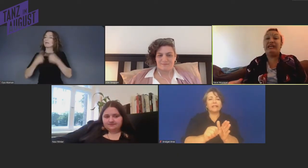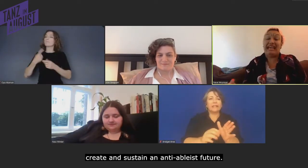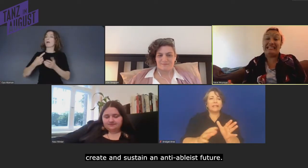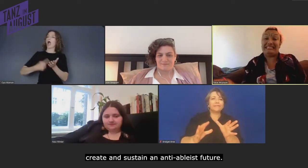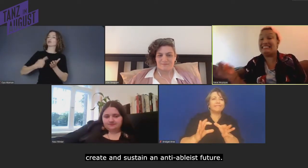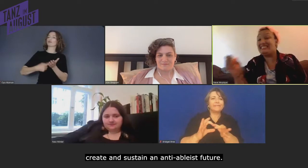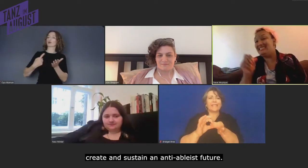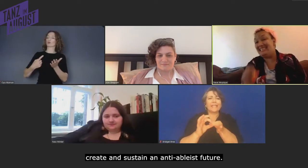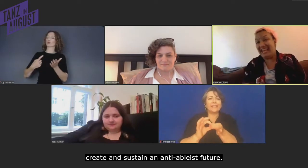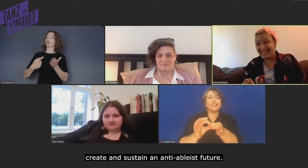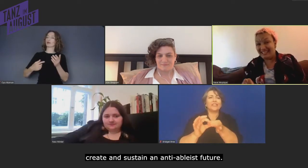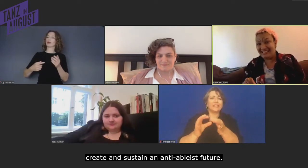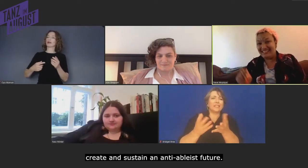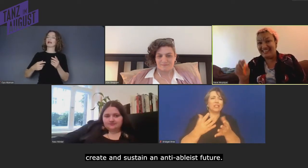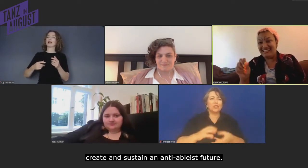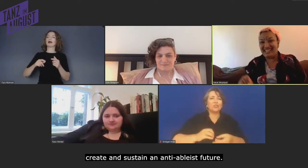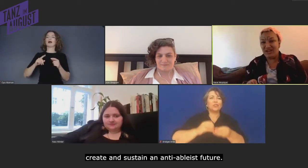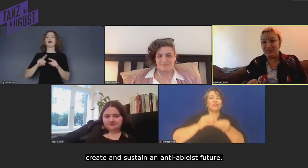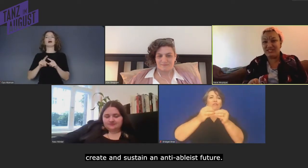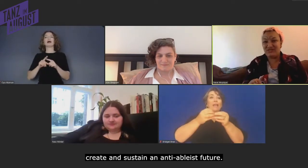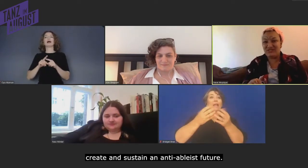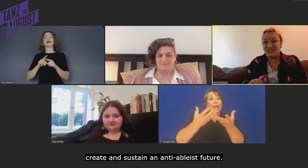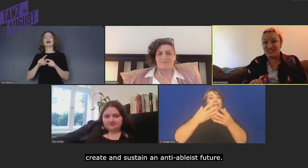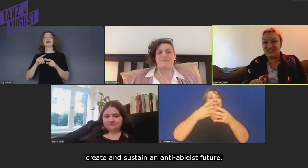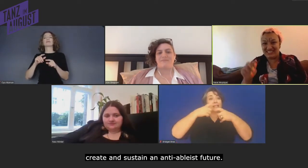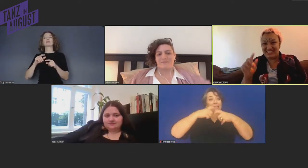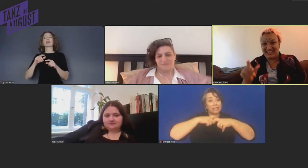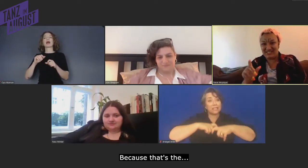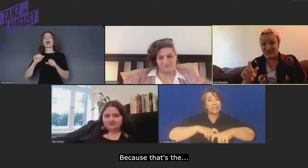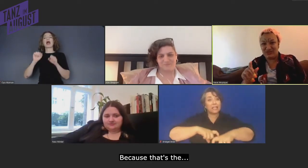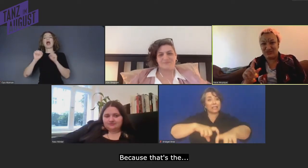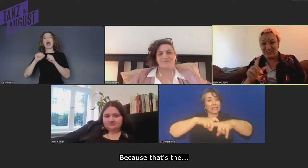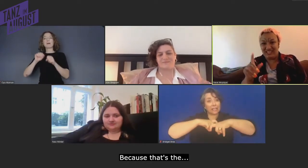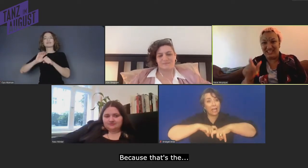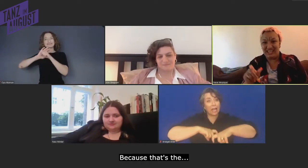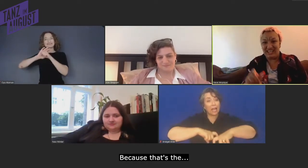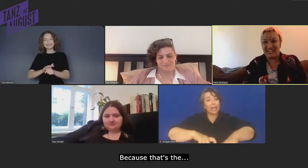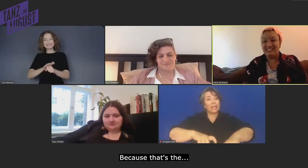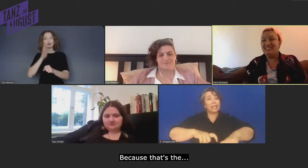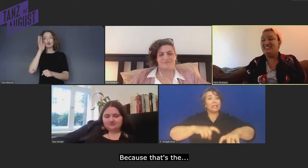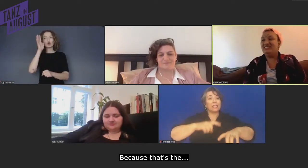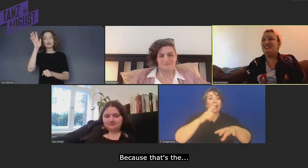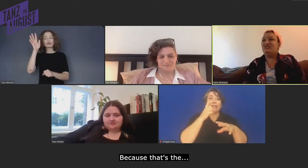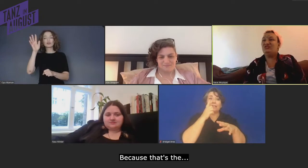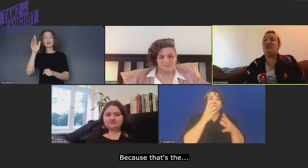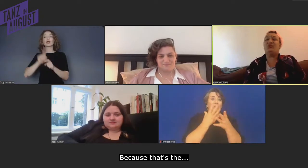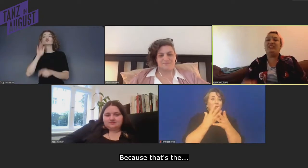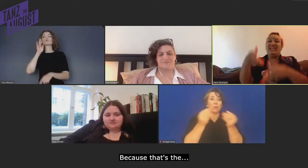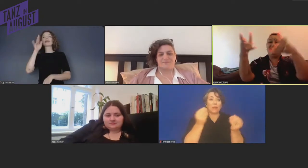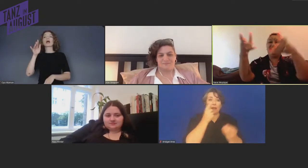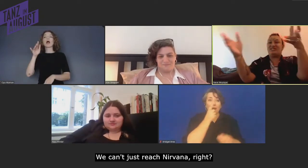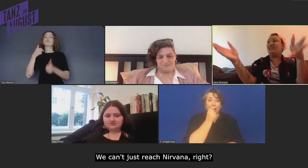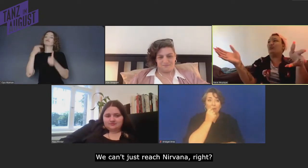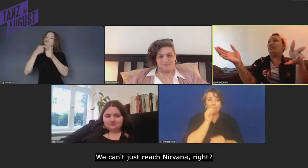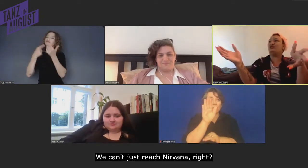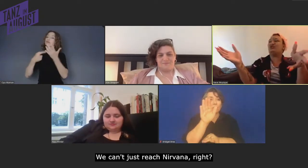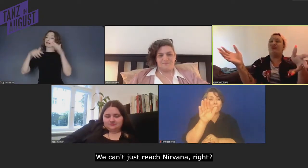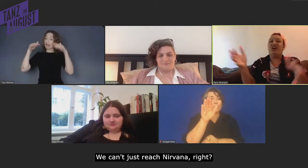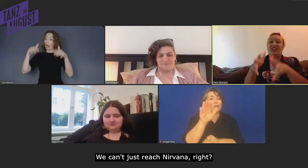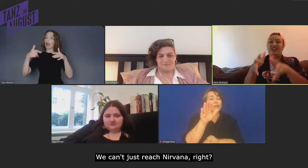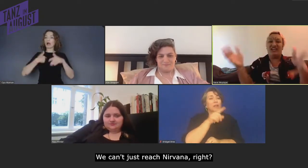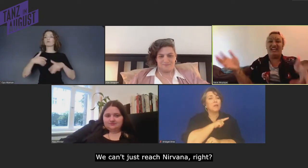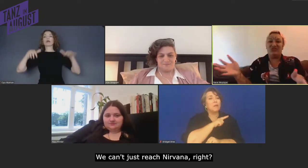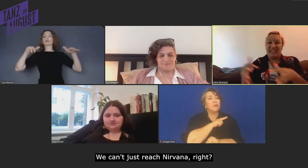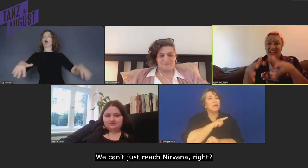create and sustain an anti-ableist future, because that's sort of the you know, we can't just like reach